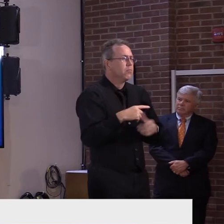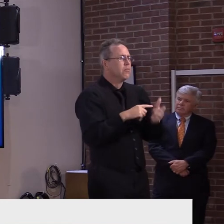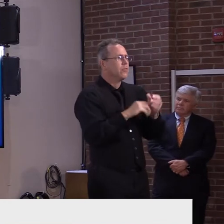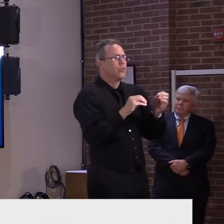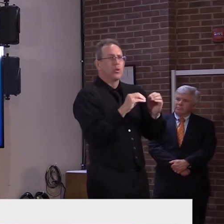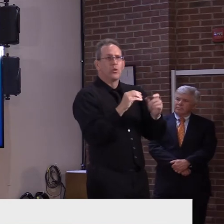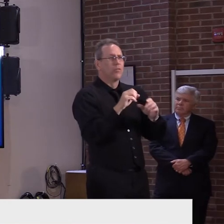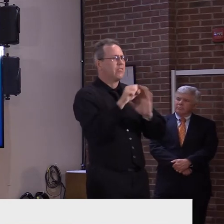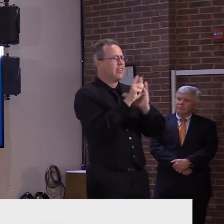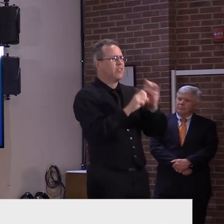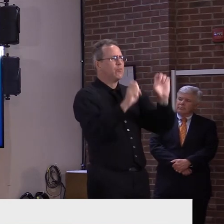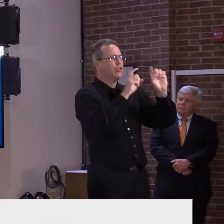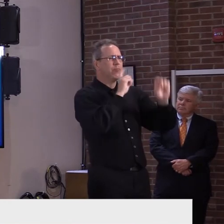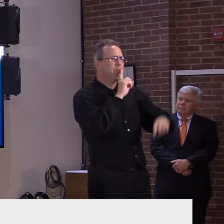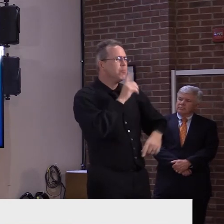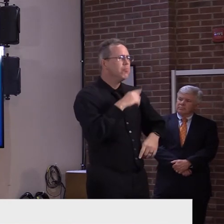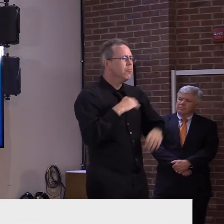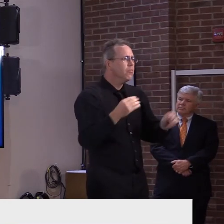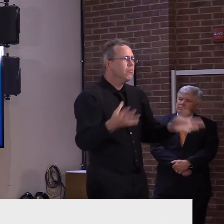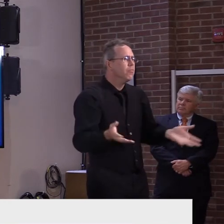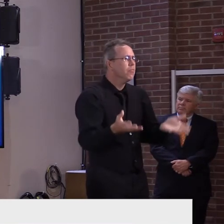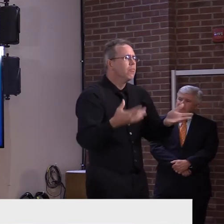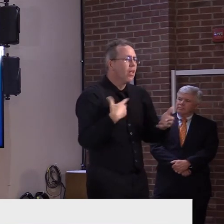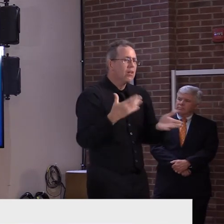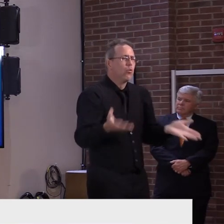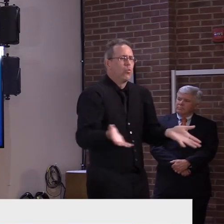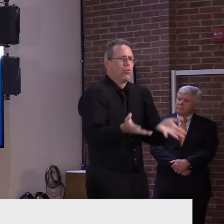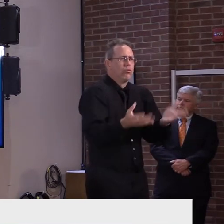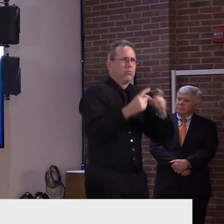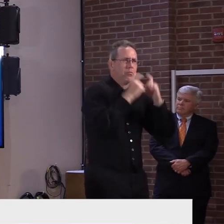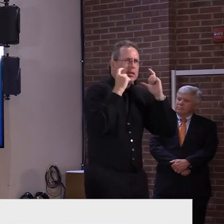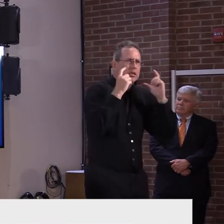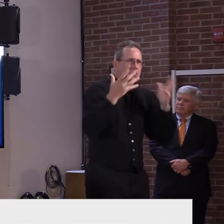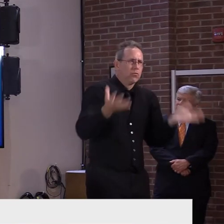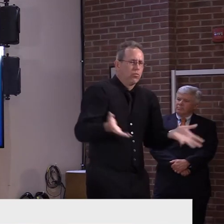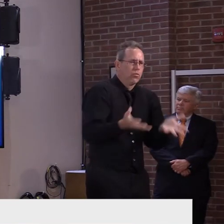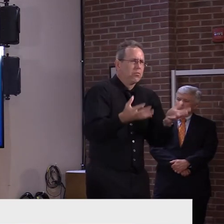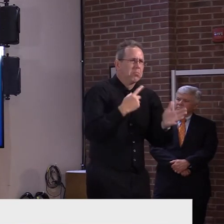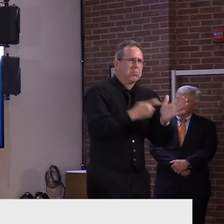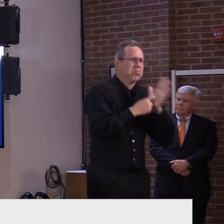indoors. Okay, thank you.